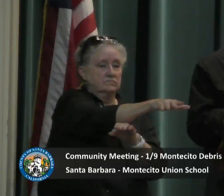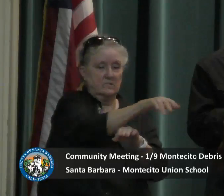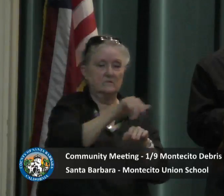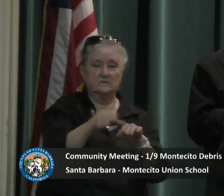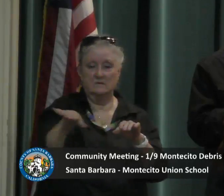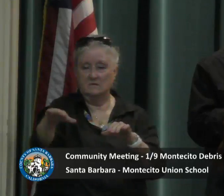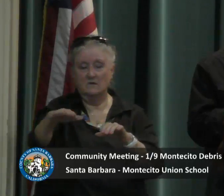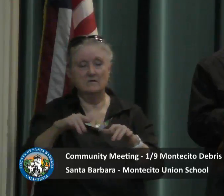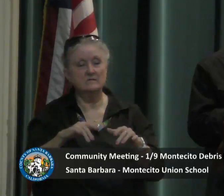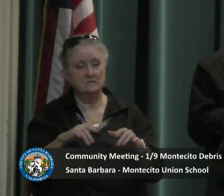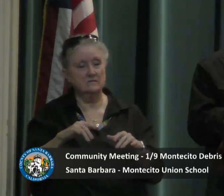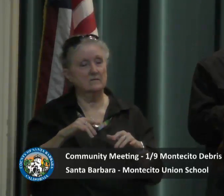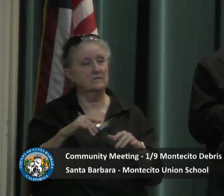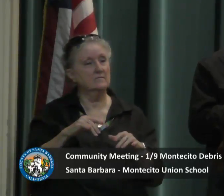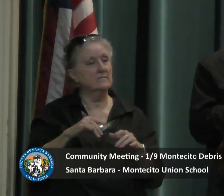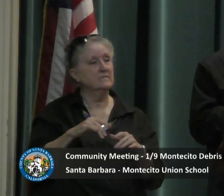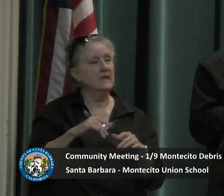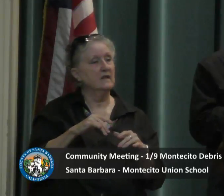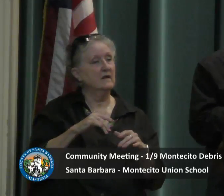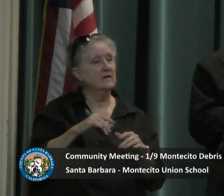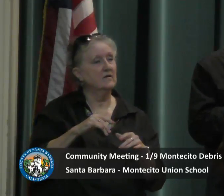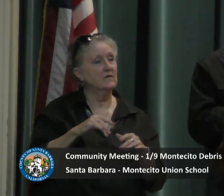a system called LIDAR. And, sorry.